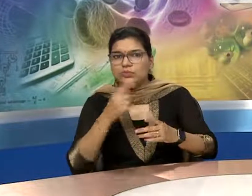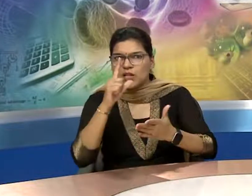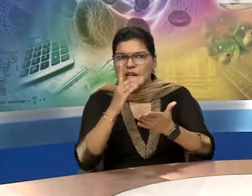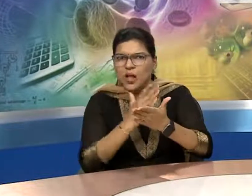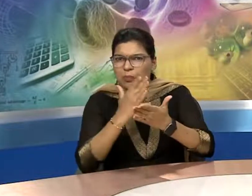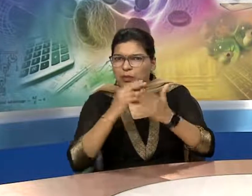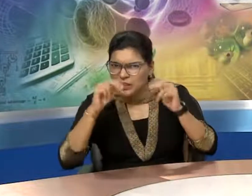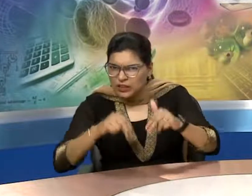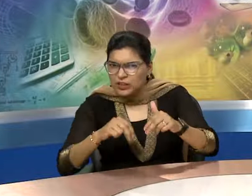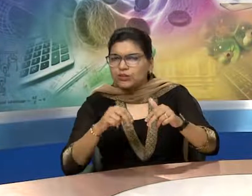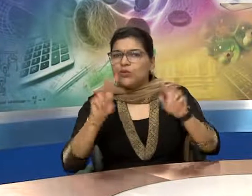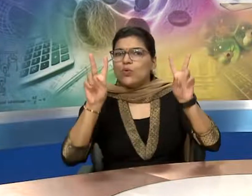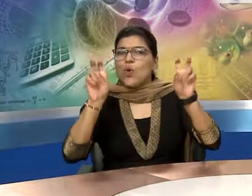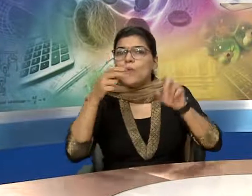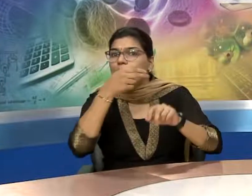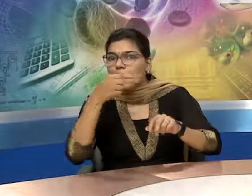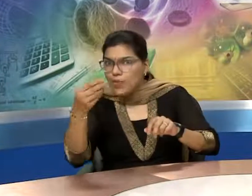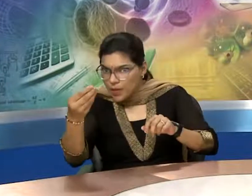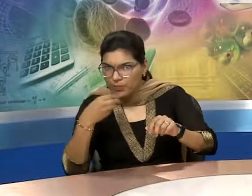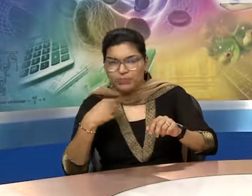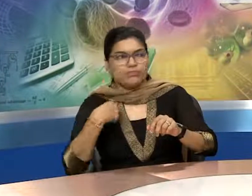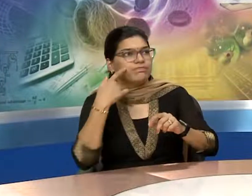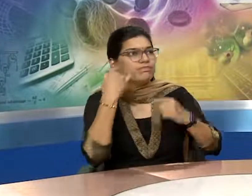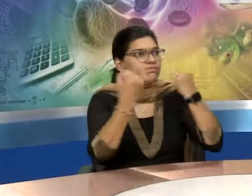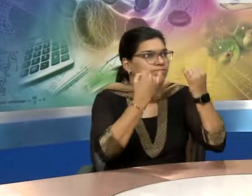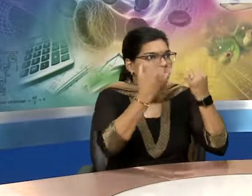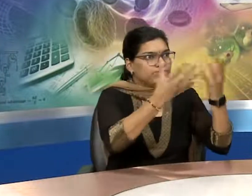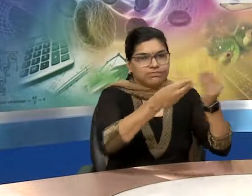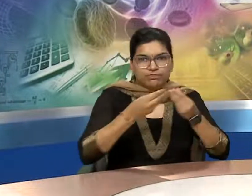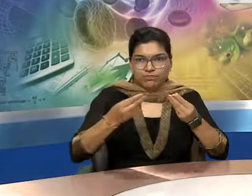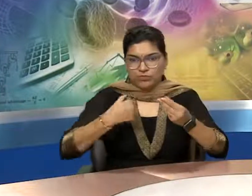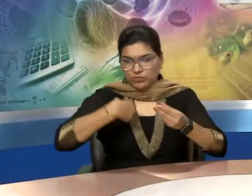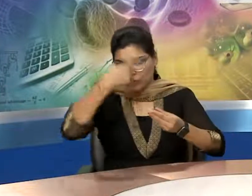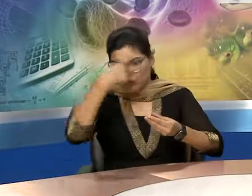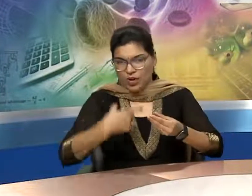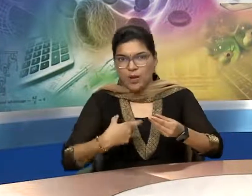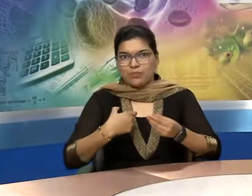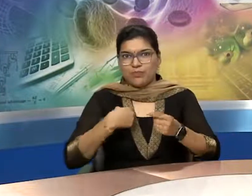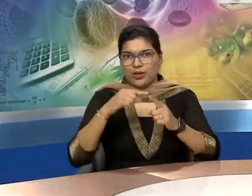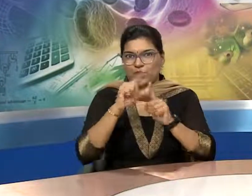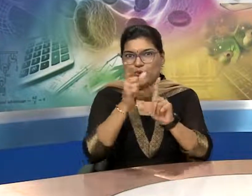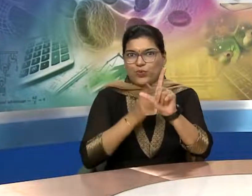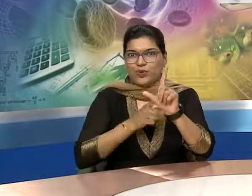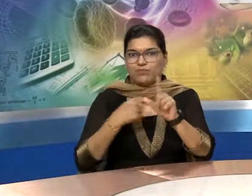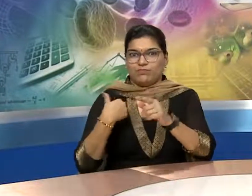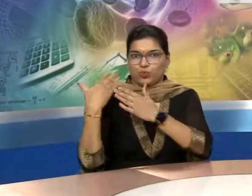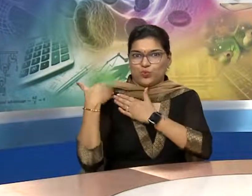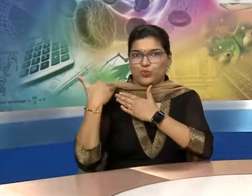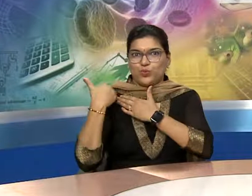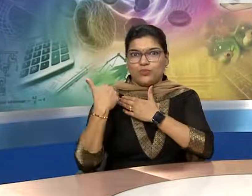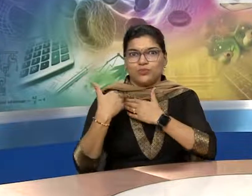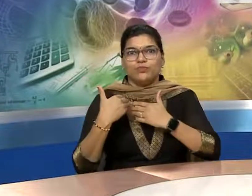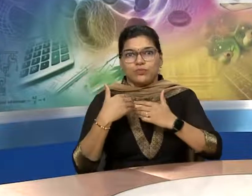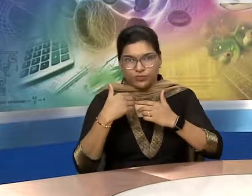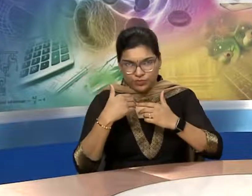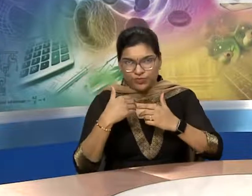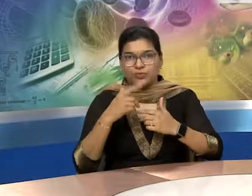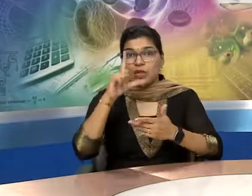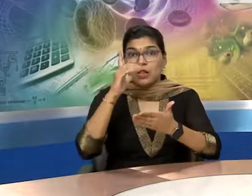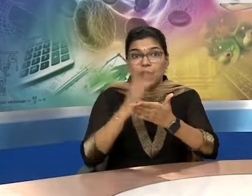Librarian is the person who looks after library and take care of all the resources which